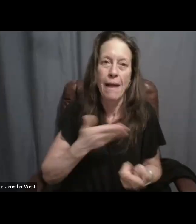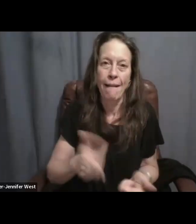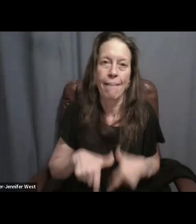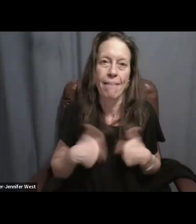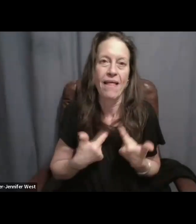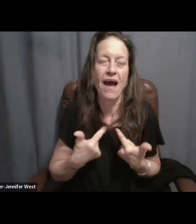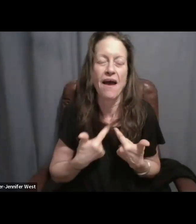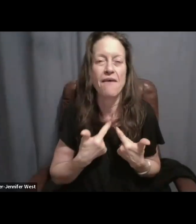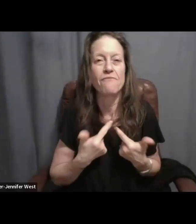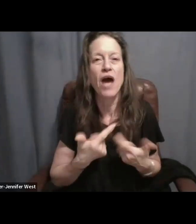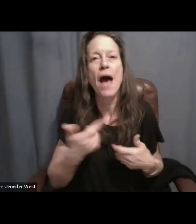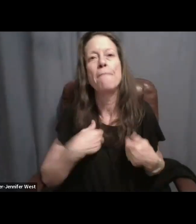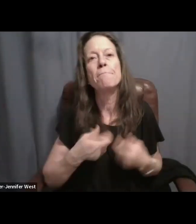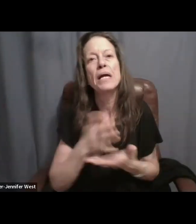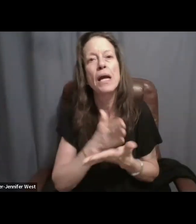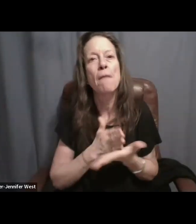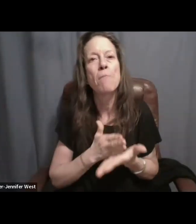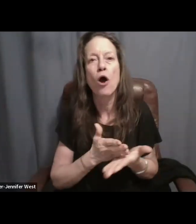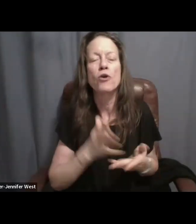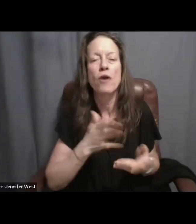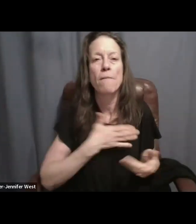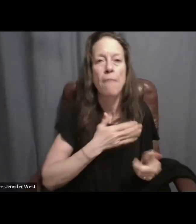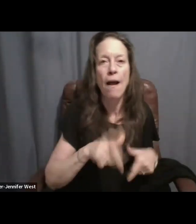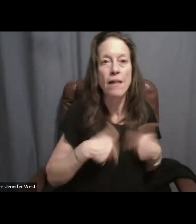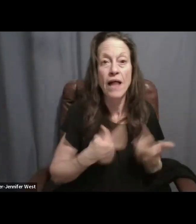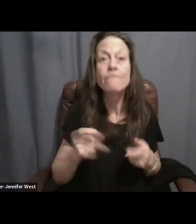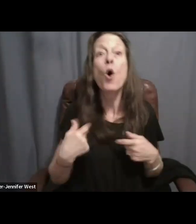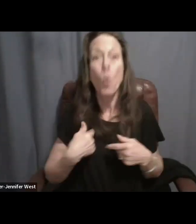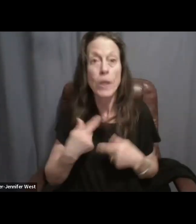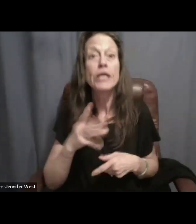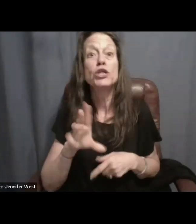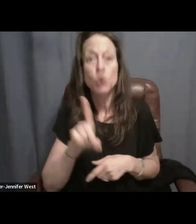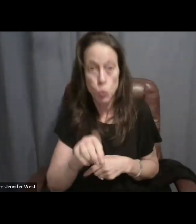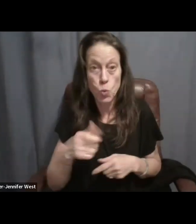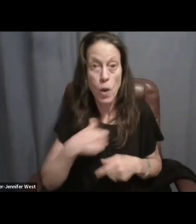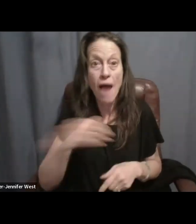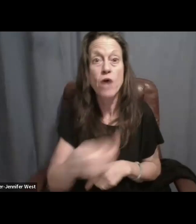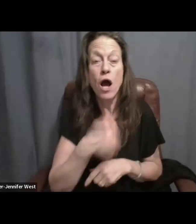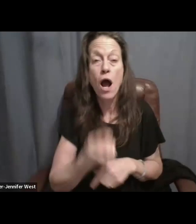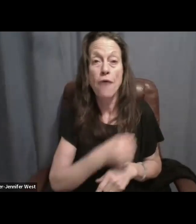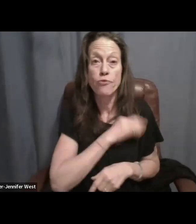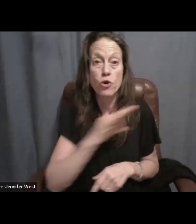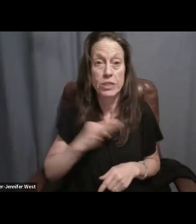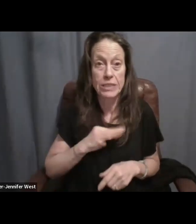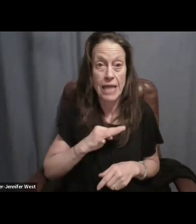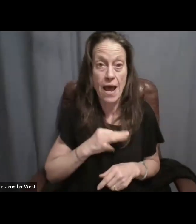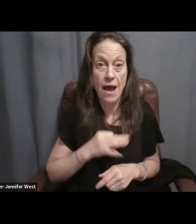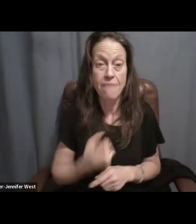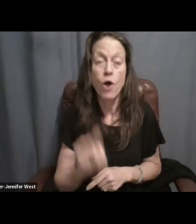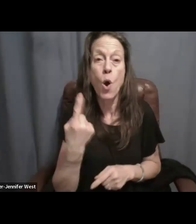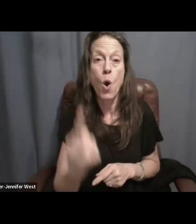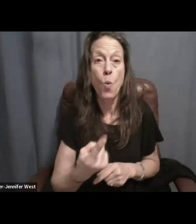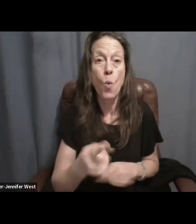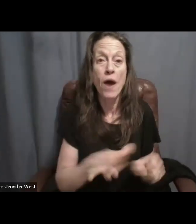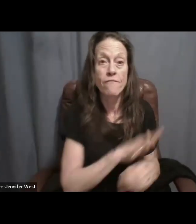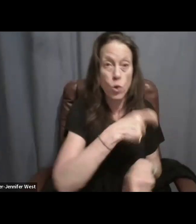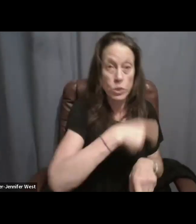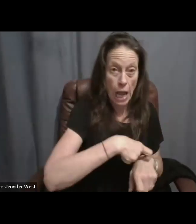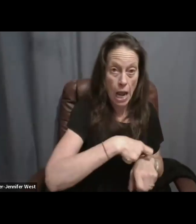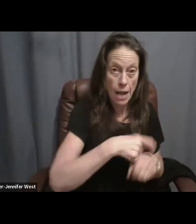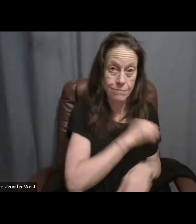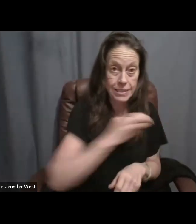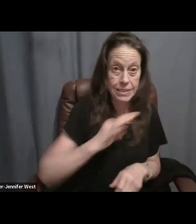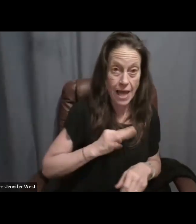just being part of it. We have other staff as well. We have two other part-time, one other full-time and one part-time staff that